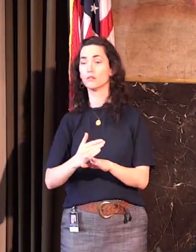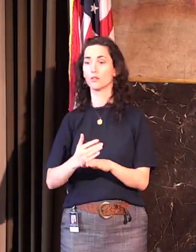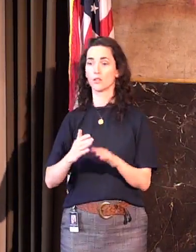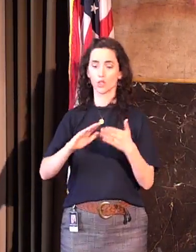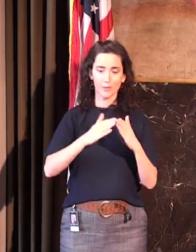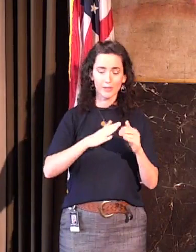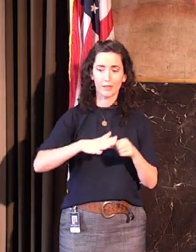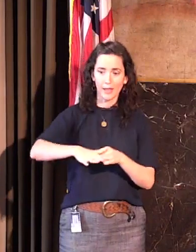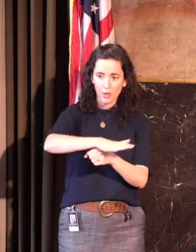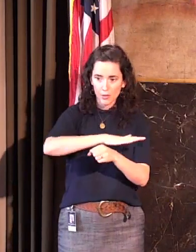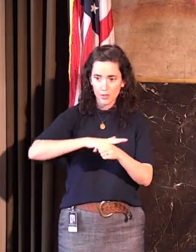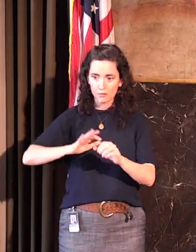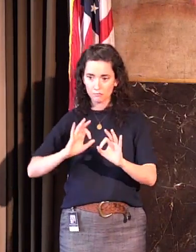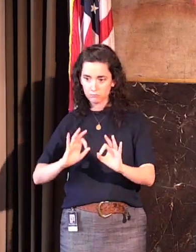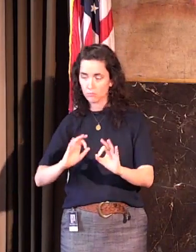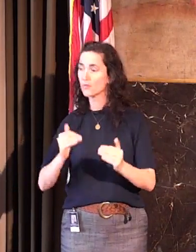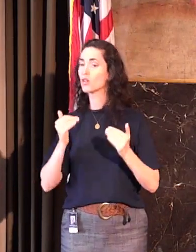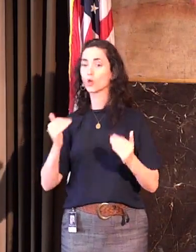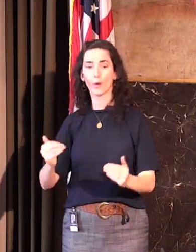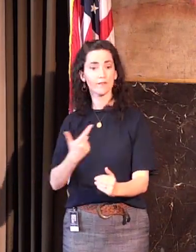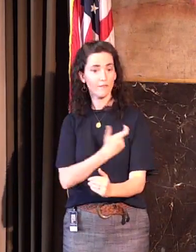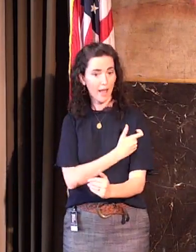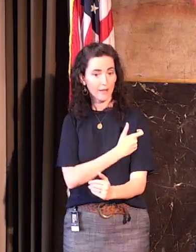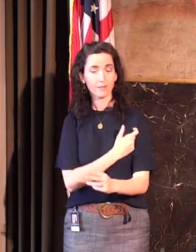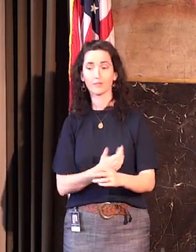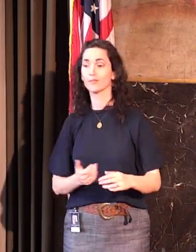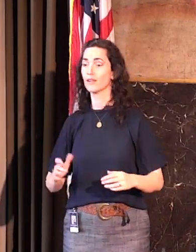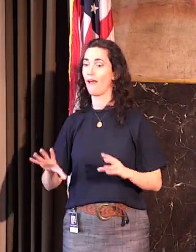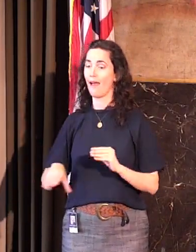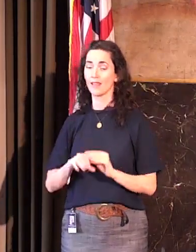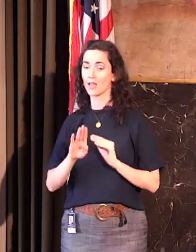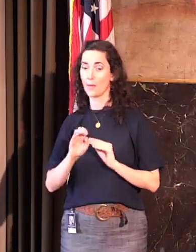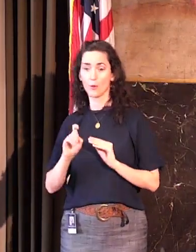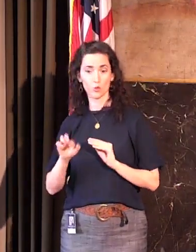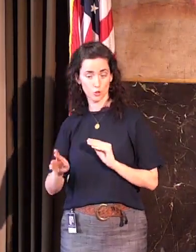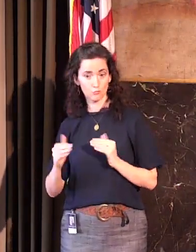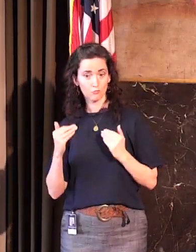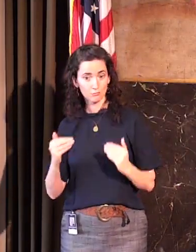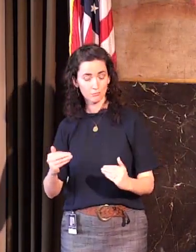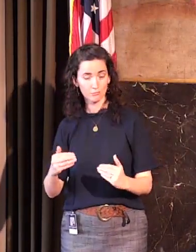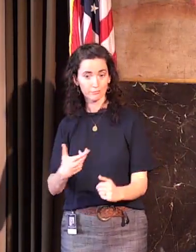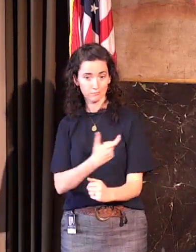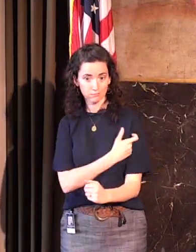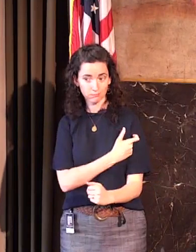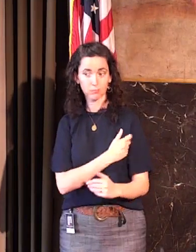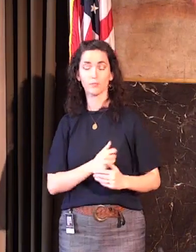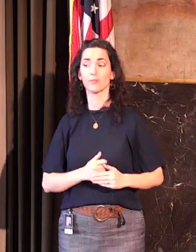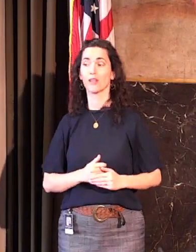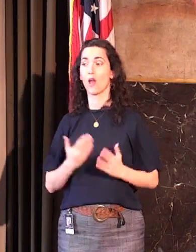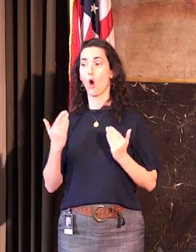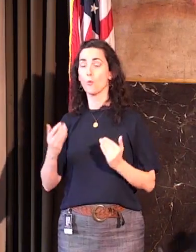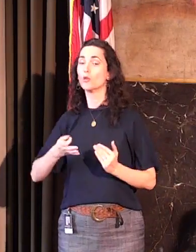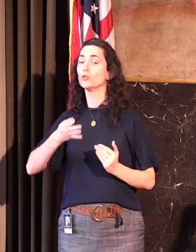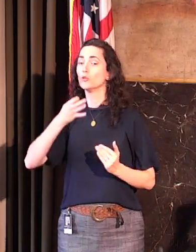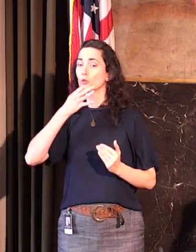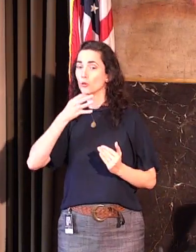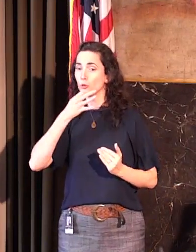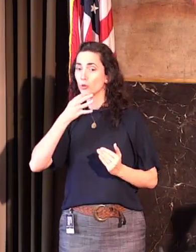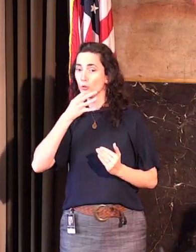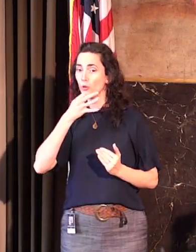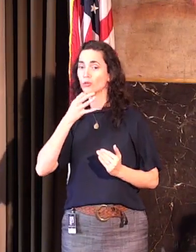communities. Let's get vaccinated. Let's get boosted, and then hopefully very soon we're going to be able to say